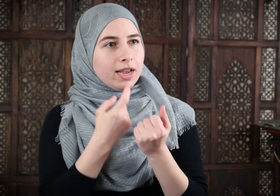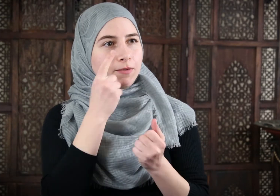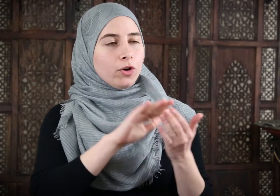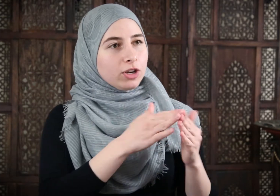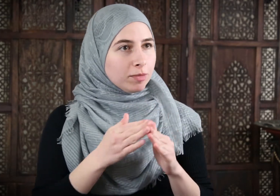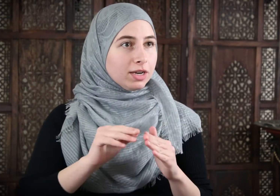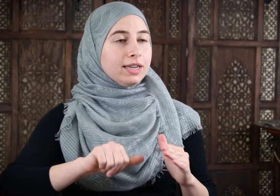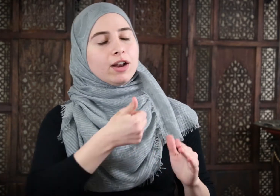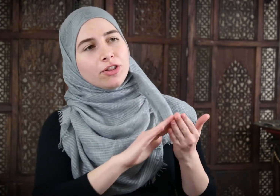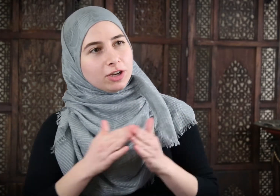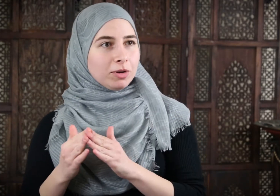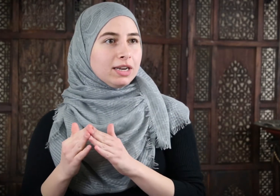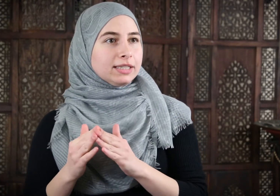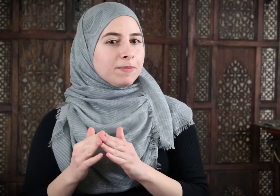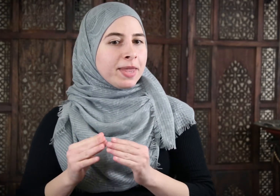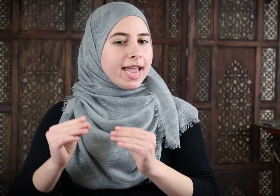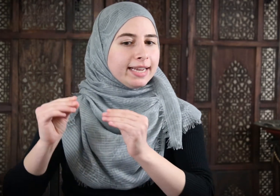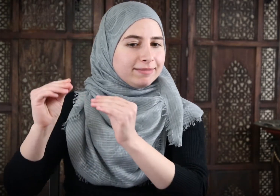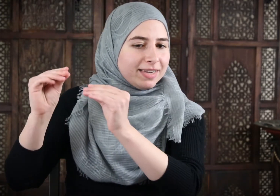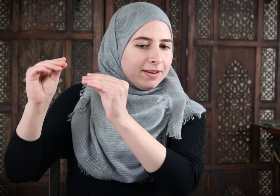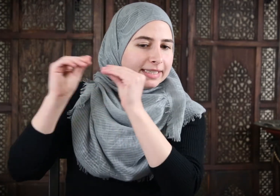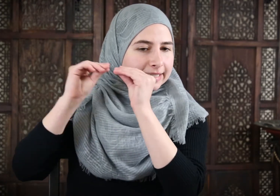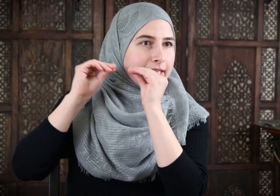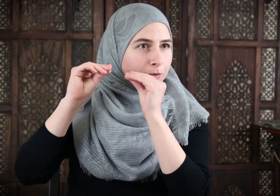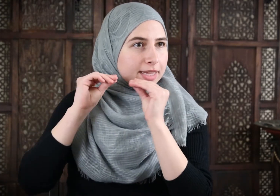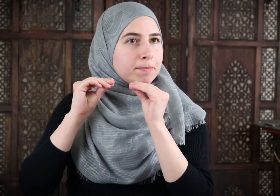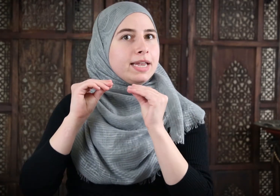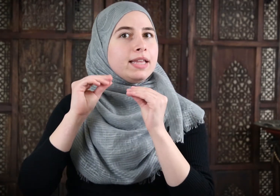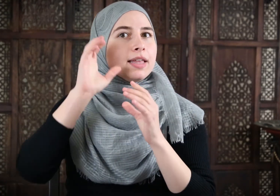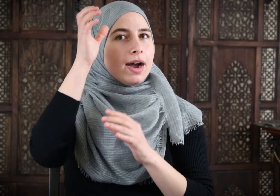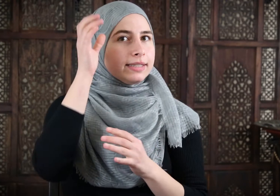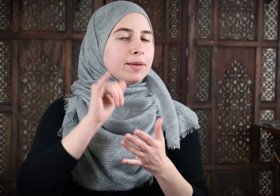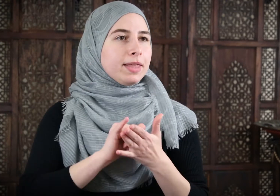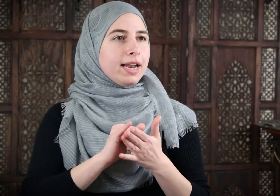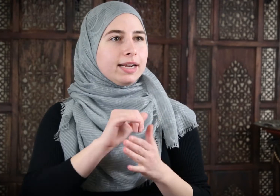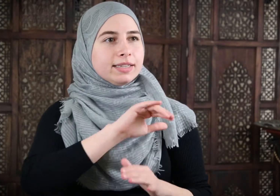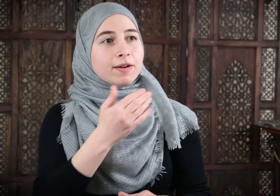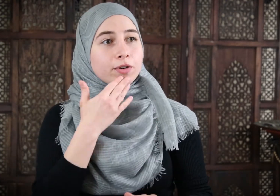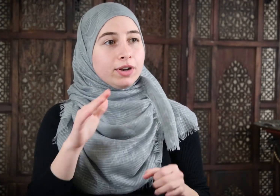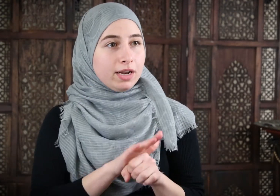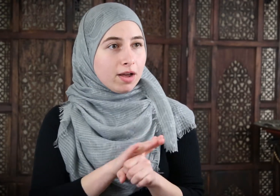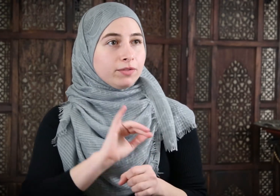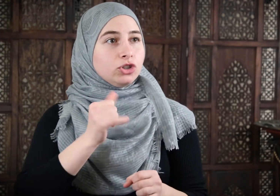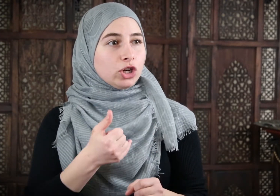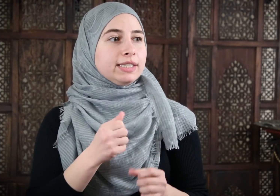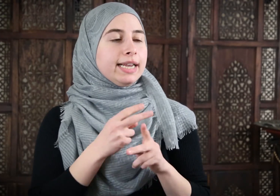advocate for her community and other communities, and kind of instilling within me the concept that it is never good enough to just take care